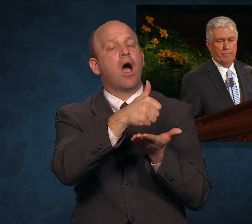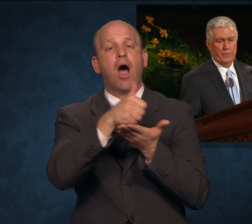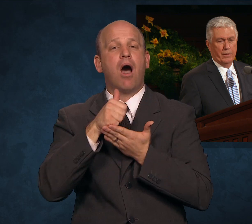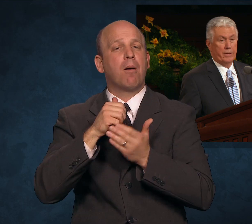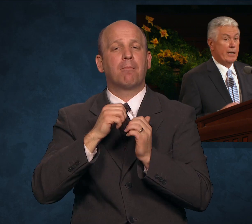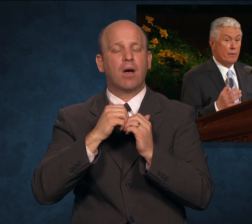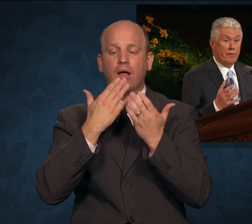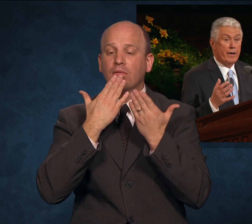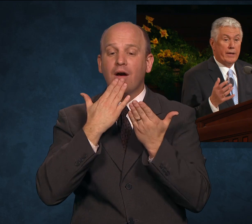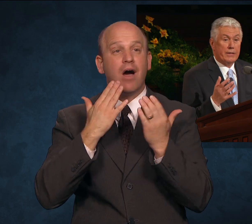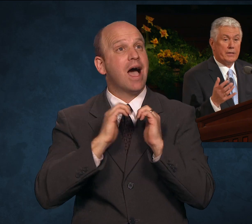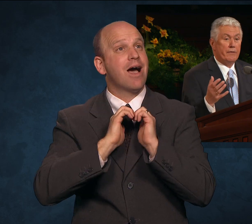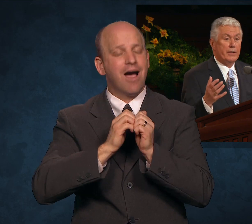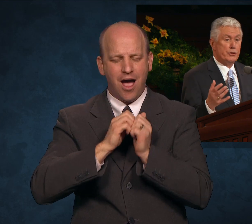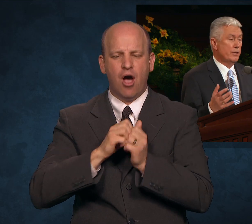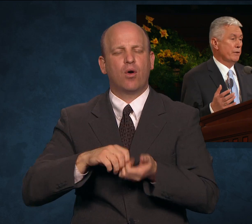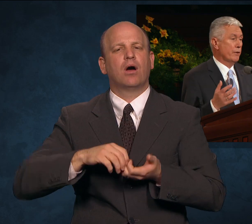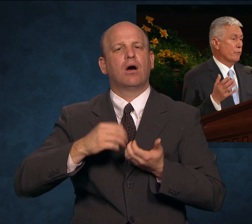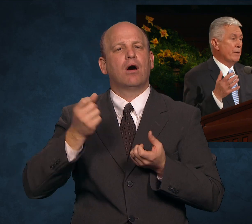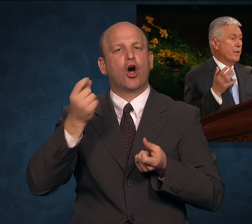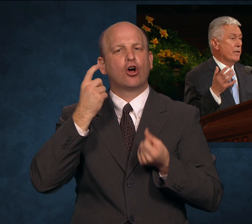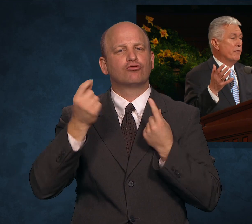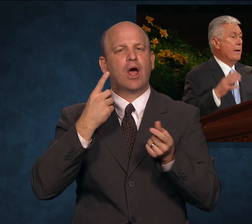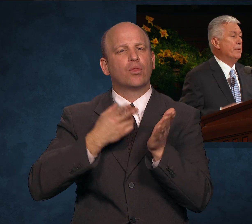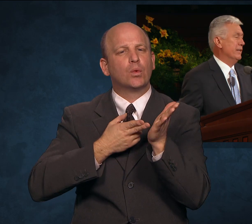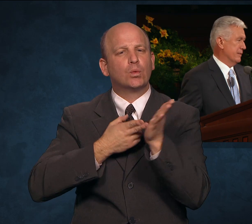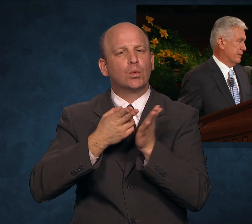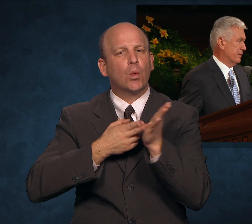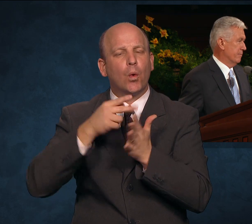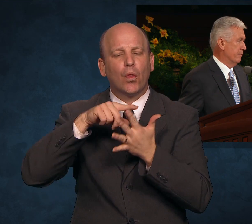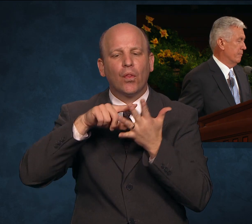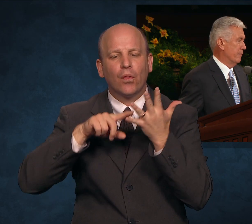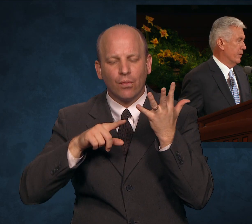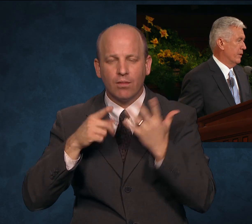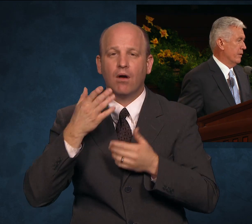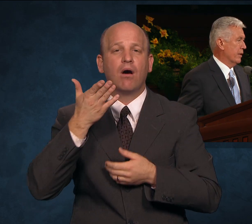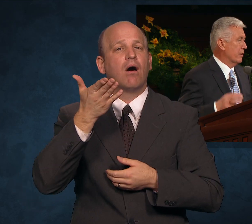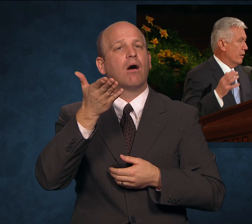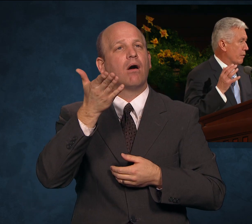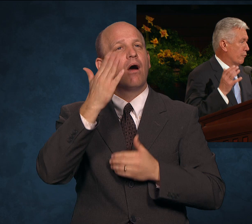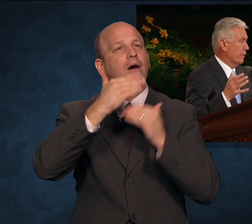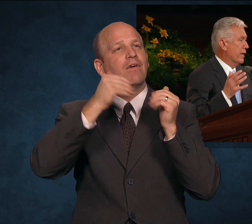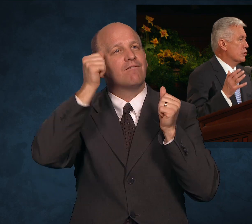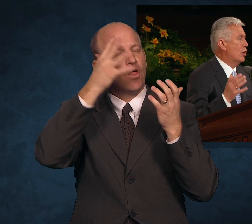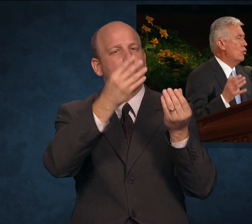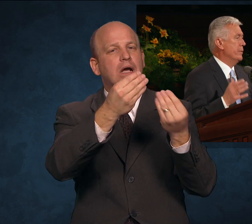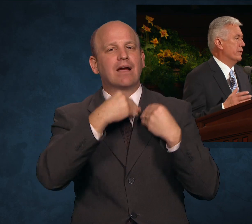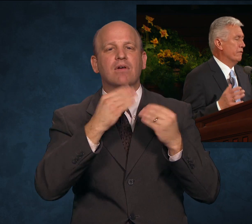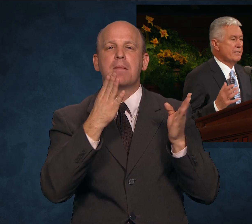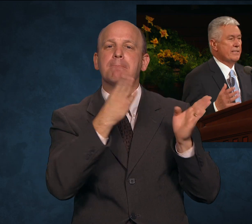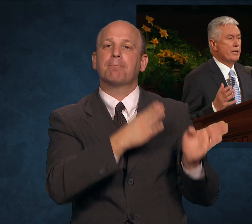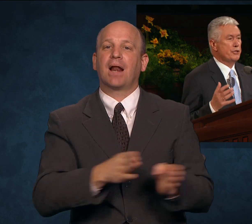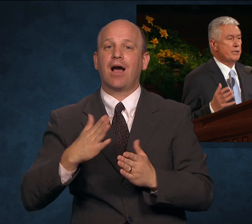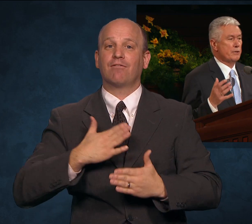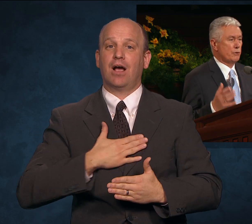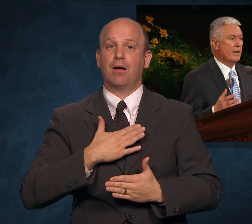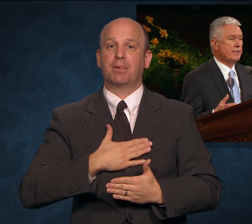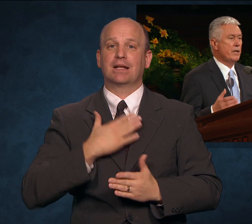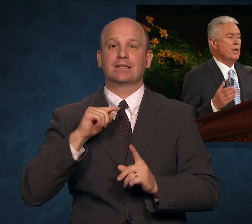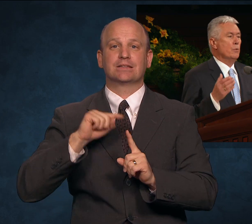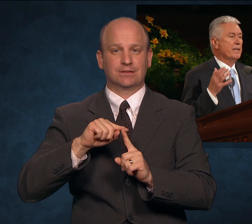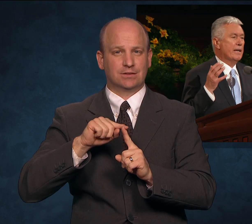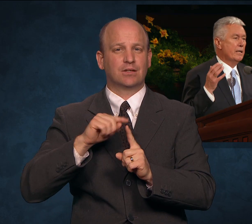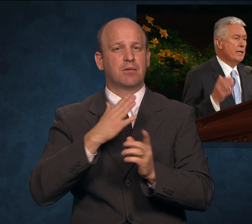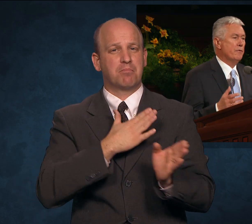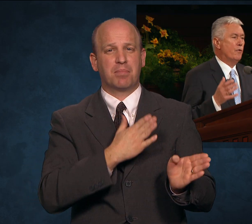know that our father has given his children the great plan of happiness that through the atonement of his son Jesus